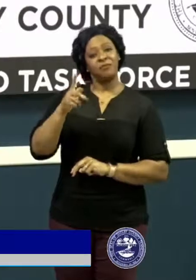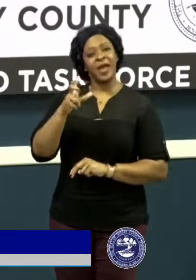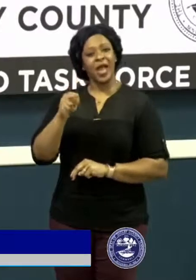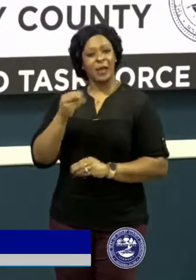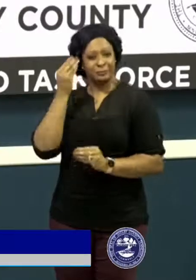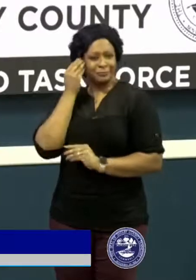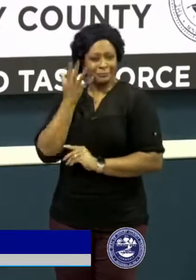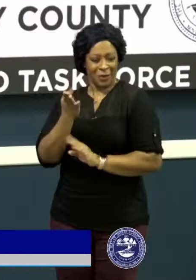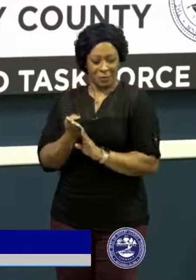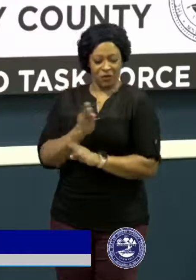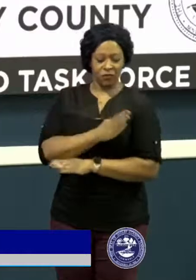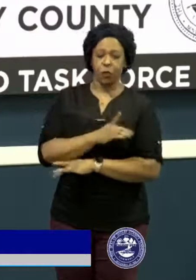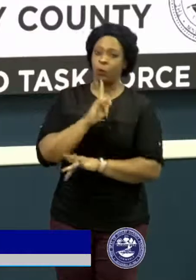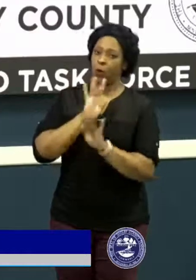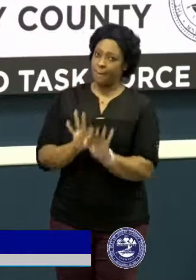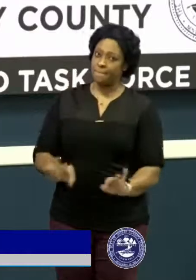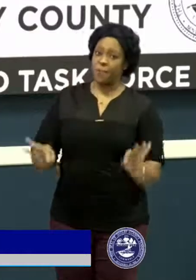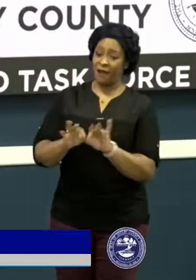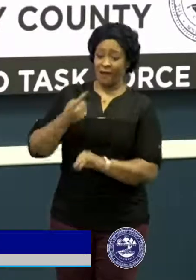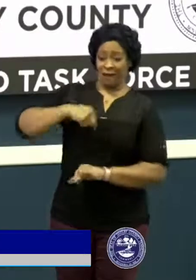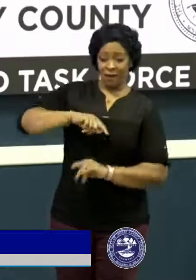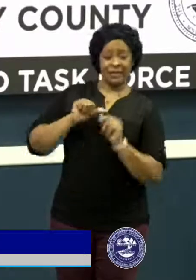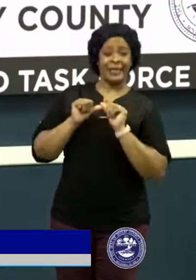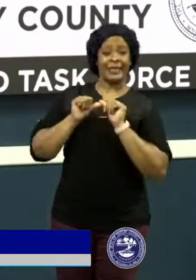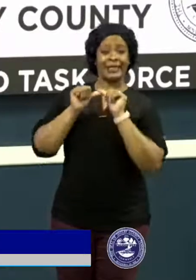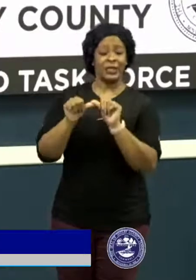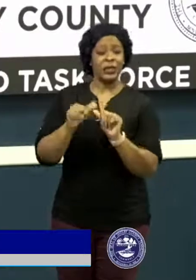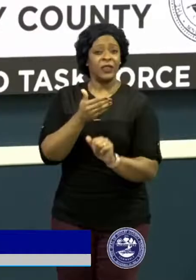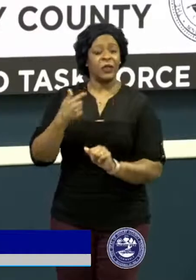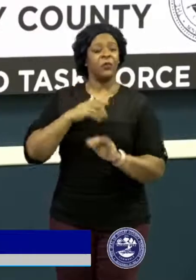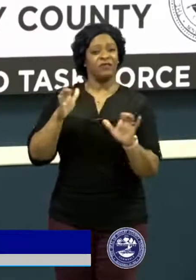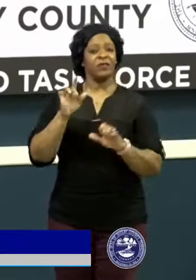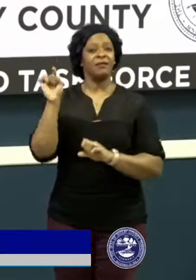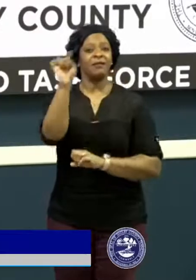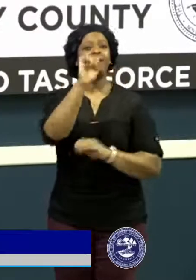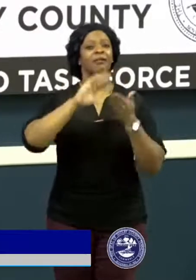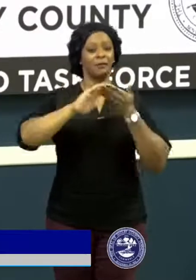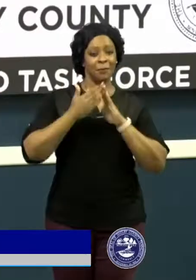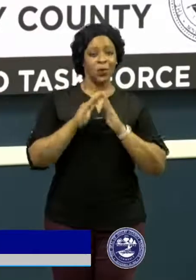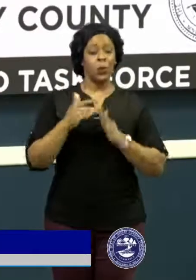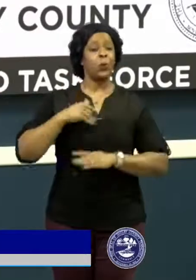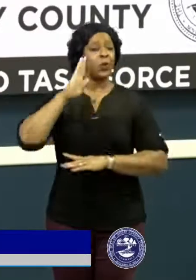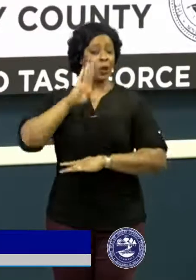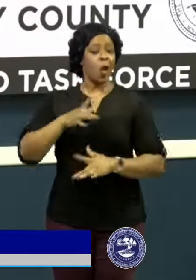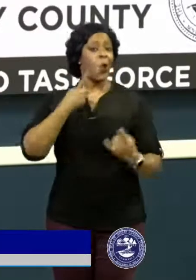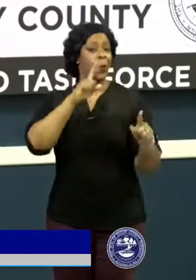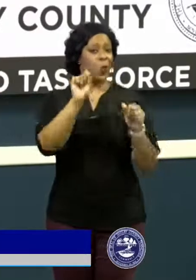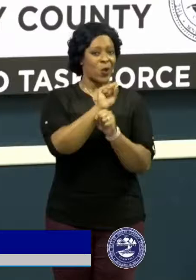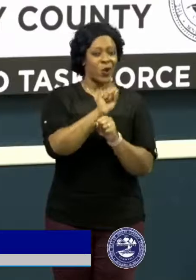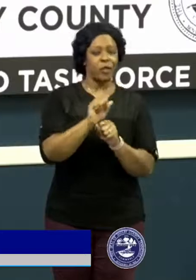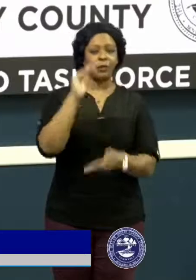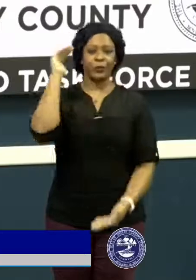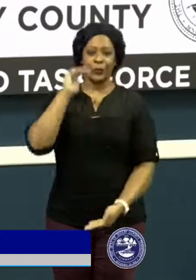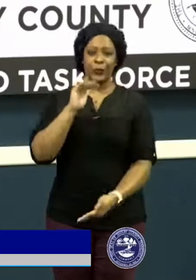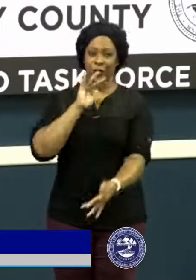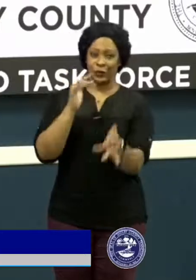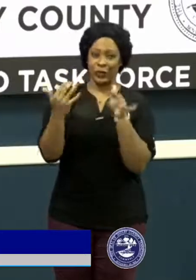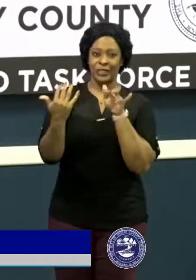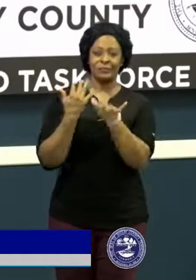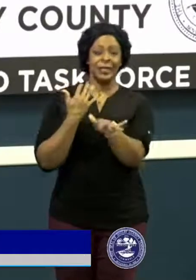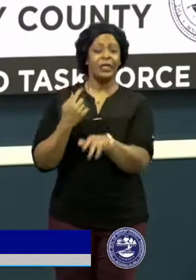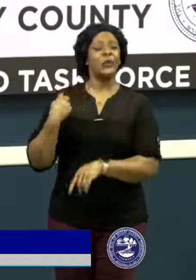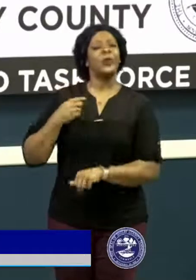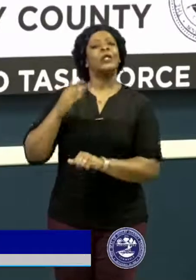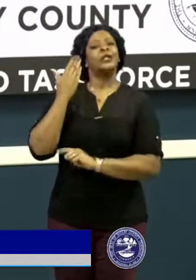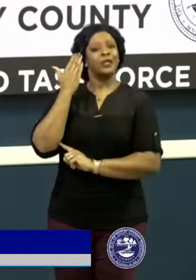shared earlier, it's important for us to continue to do the things out in the community that we know work to slow down transmission so